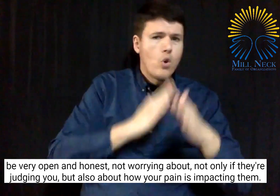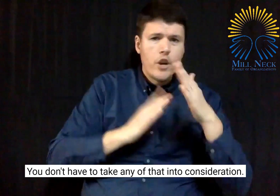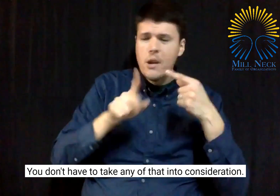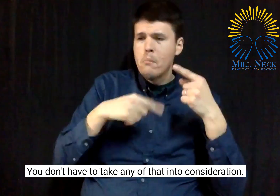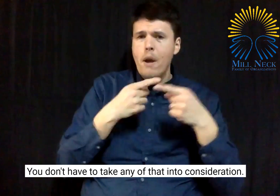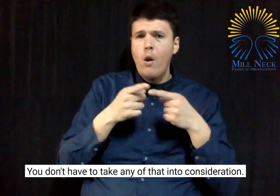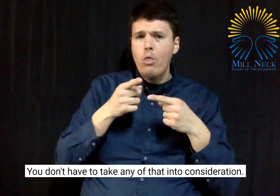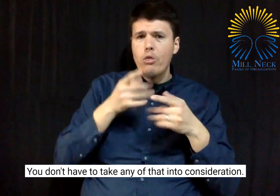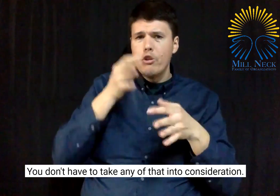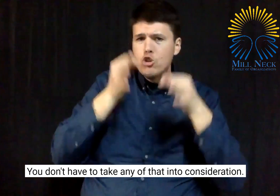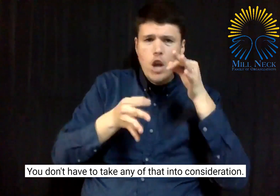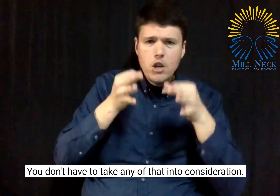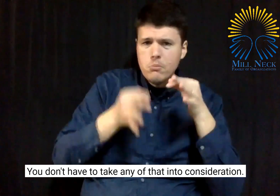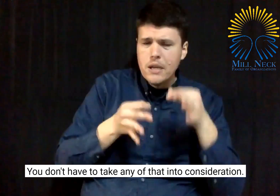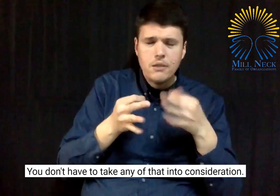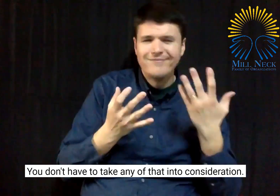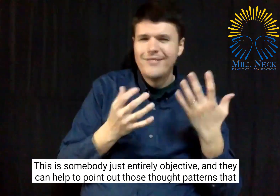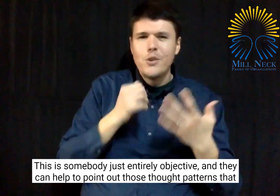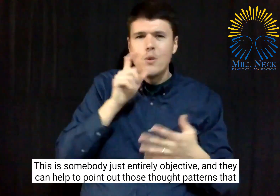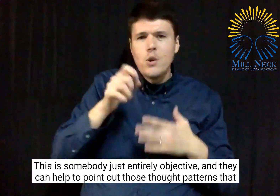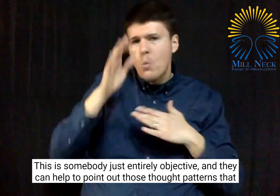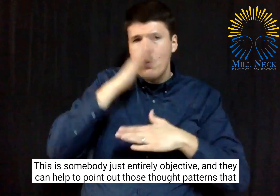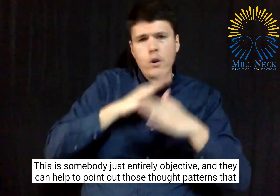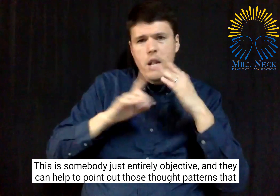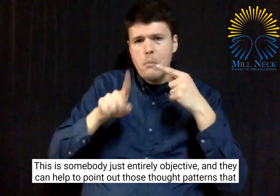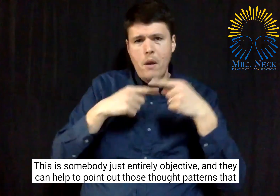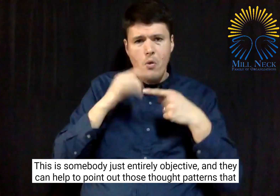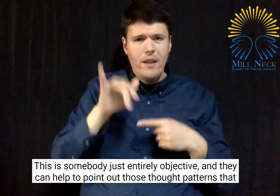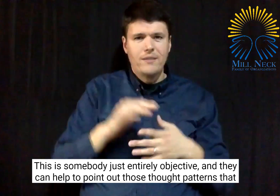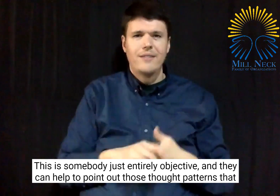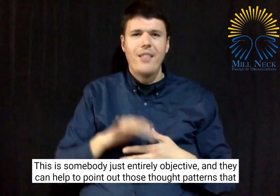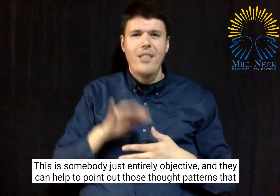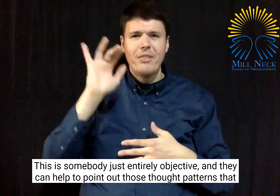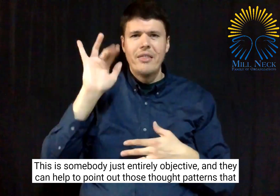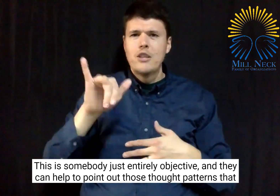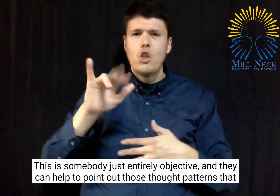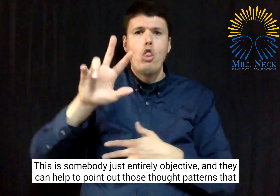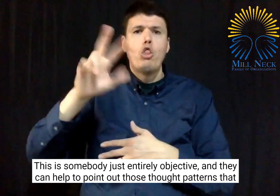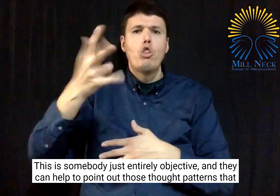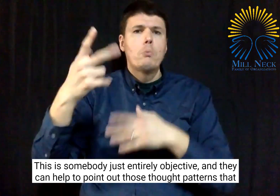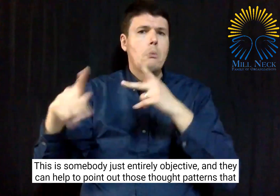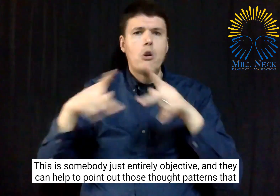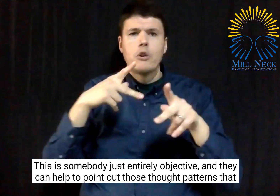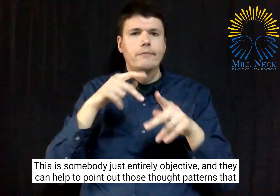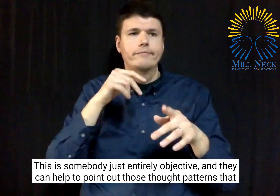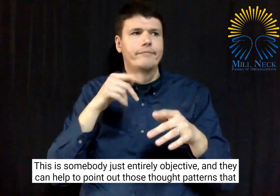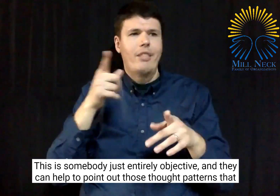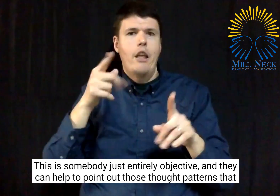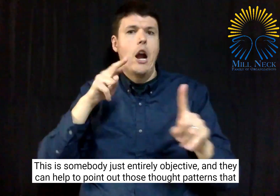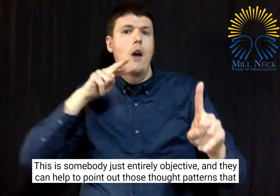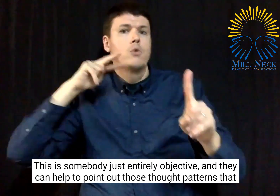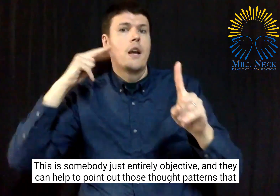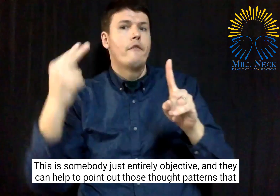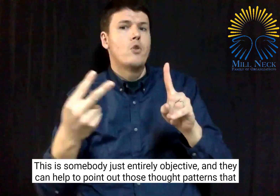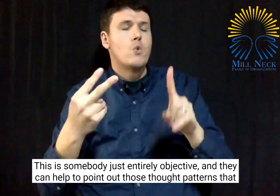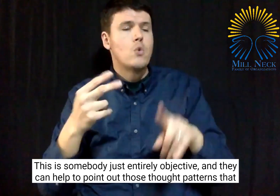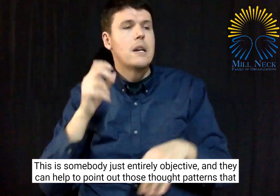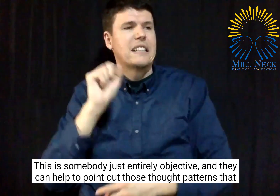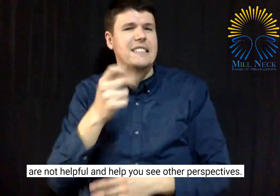don't have to take any of that into consideration. This is somebody just entirely objective. And they can help to point out those thought patterns that are